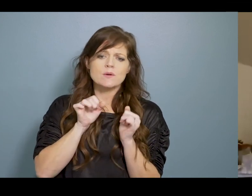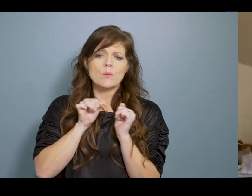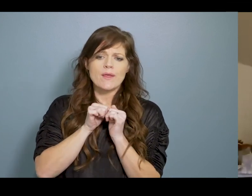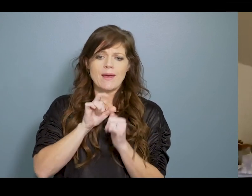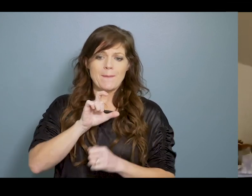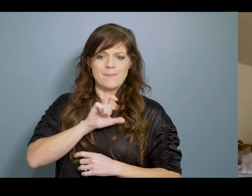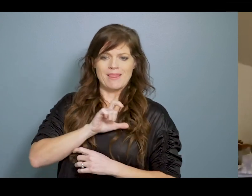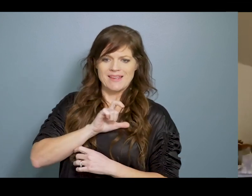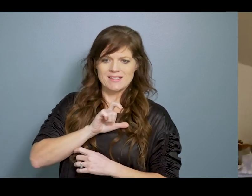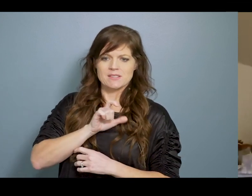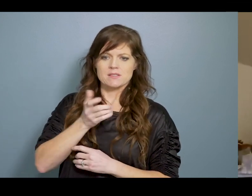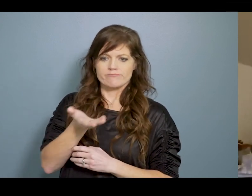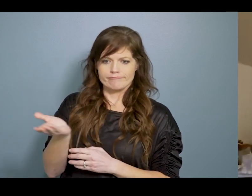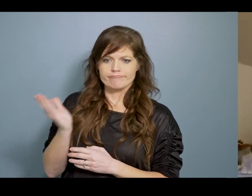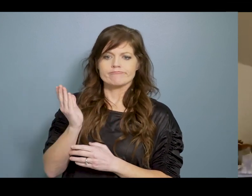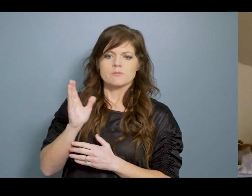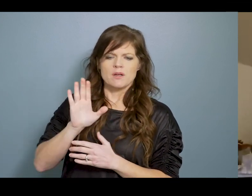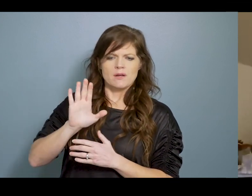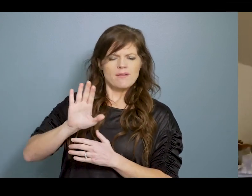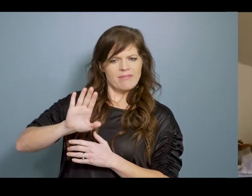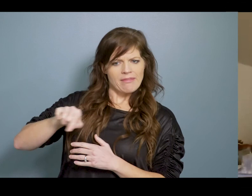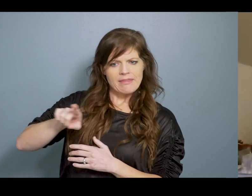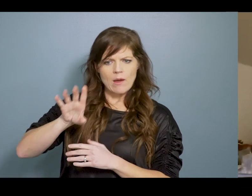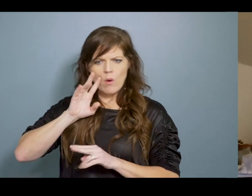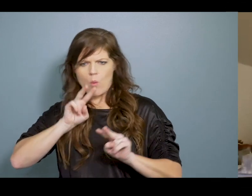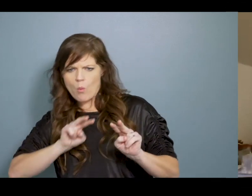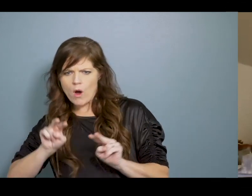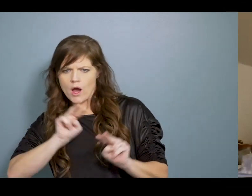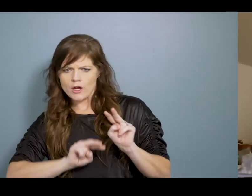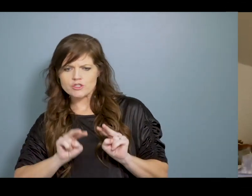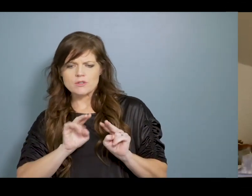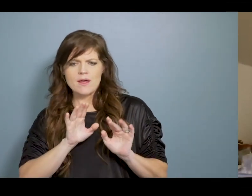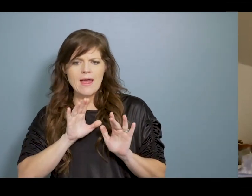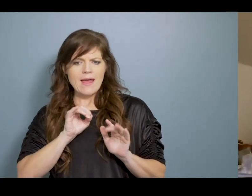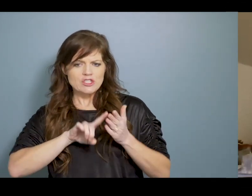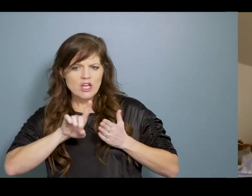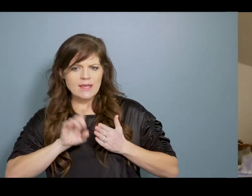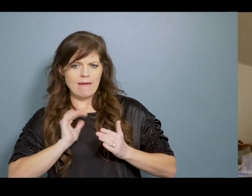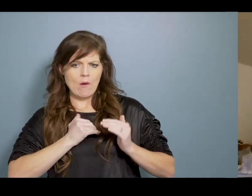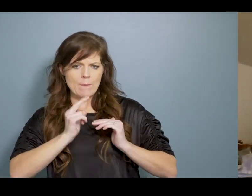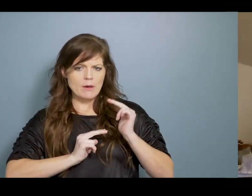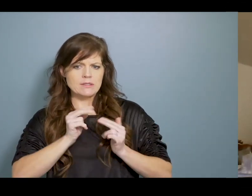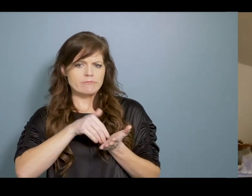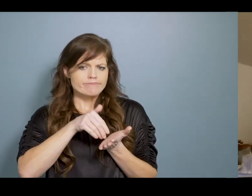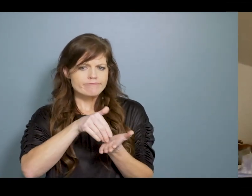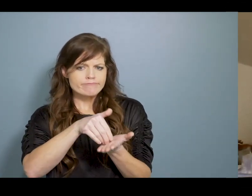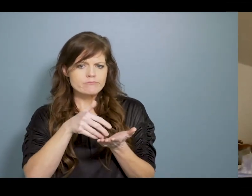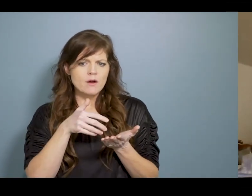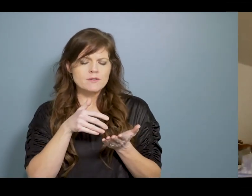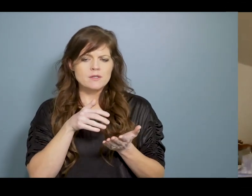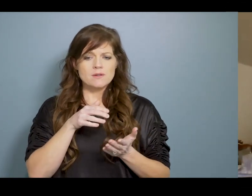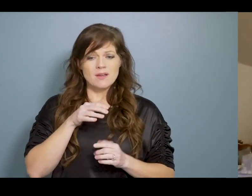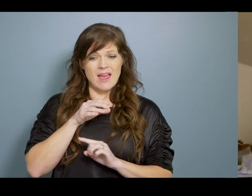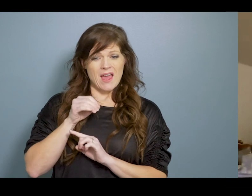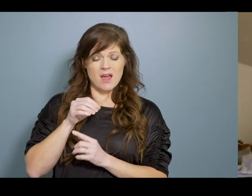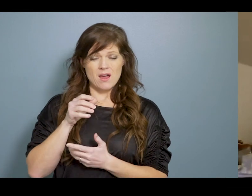the police community. They watch and monitor us relatively closely.